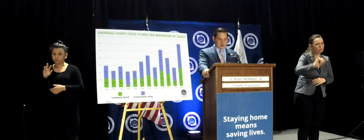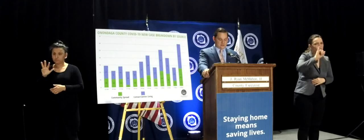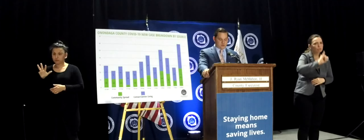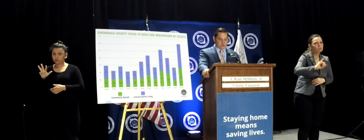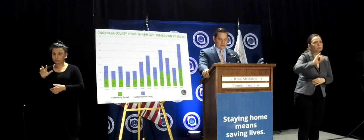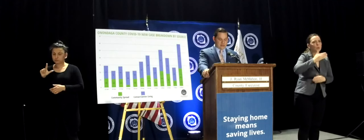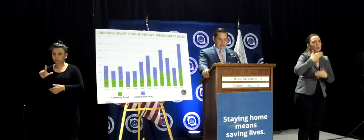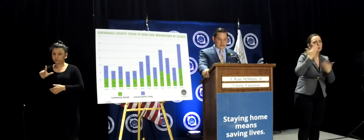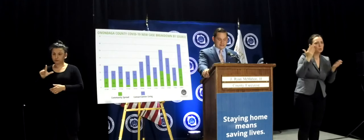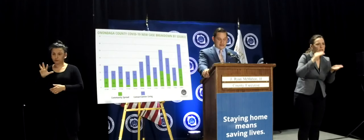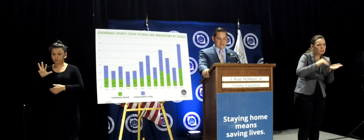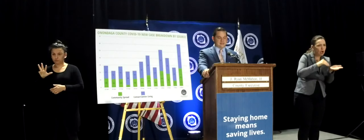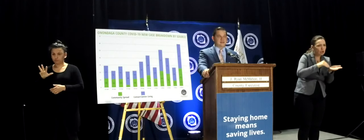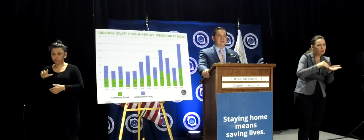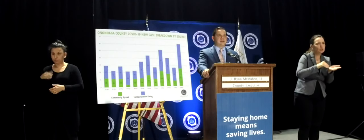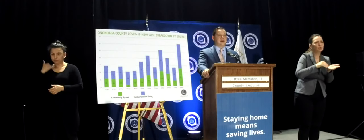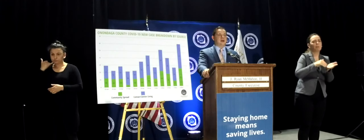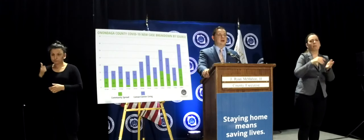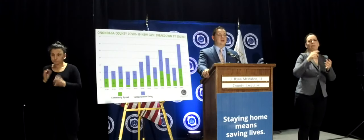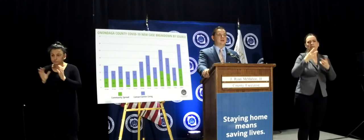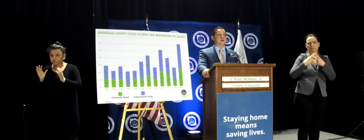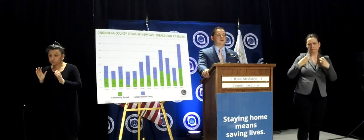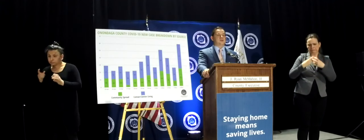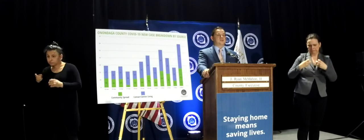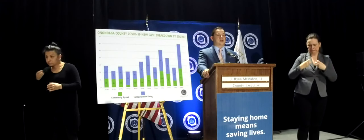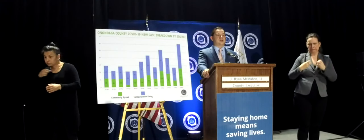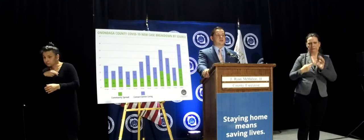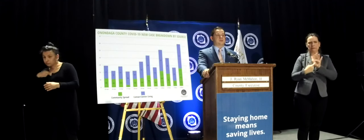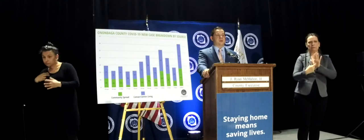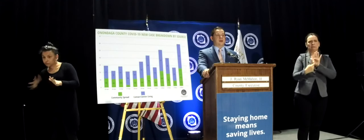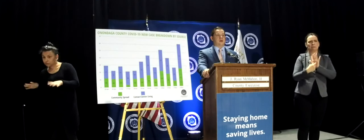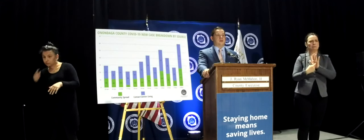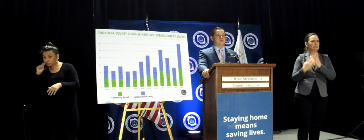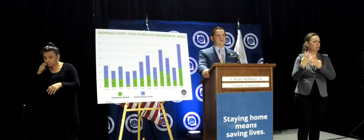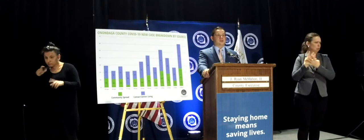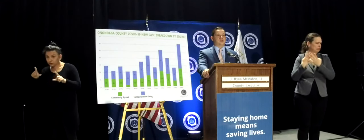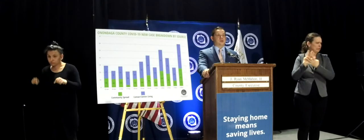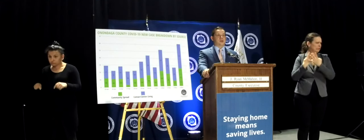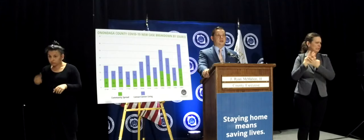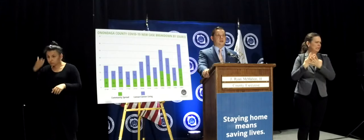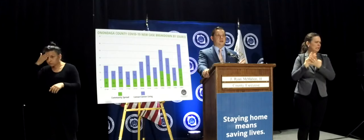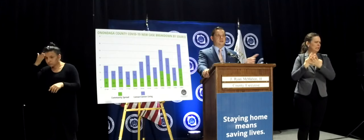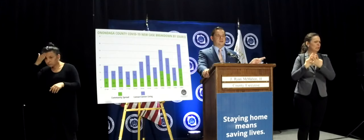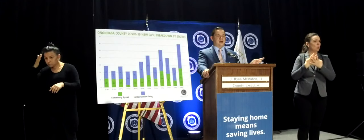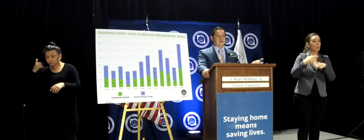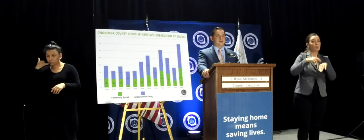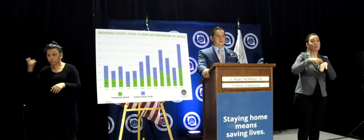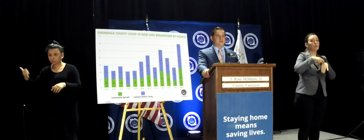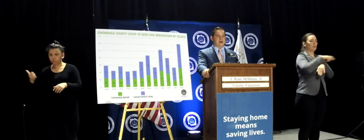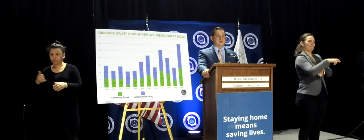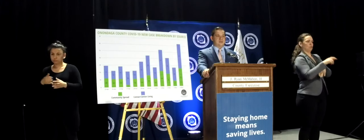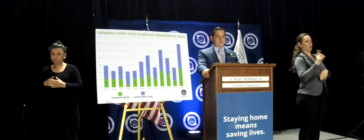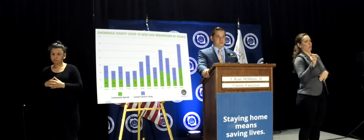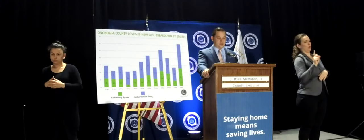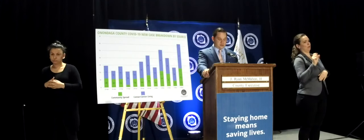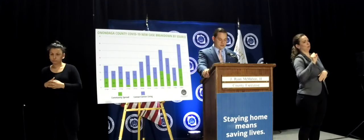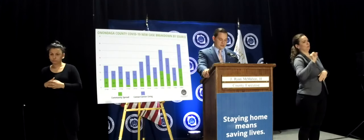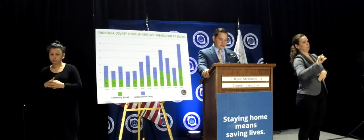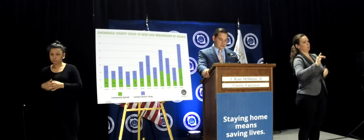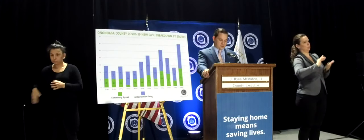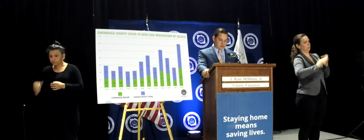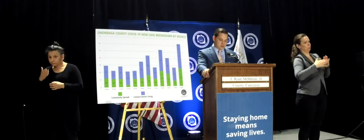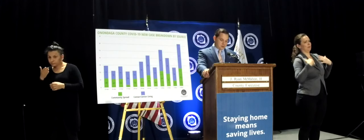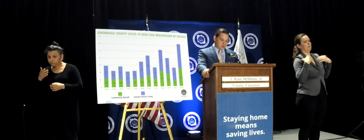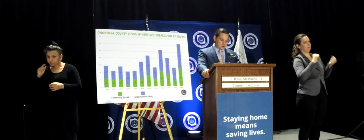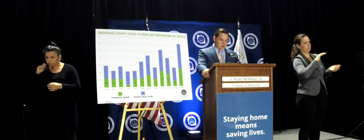315-464-3979. If you need a test, you're sick, you're symptomatic, call this. You'll get screened. They'll then get you down to the triage